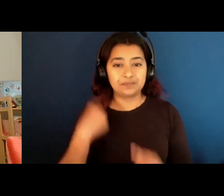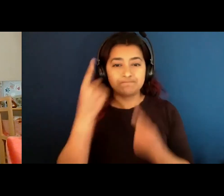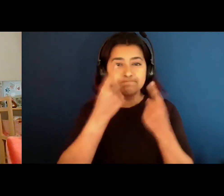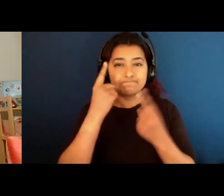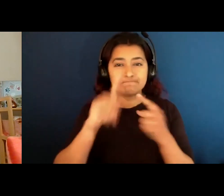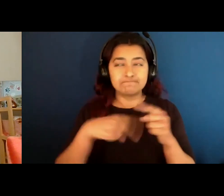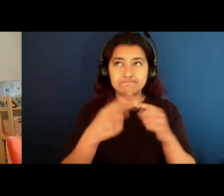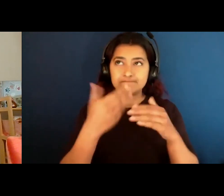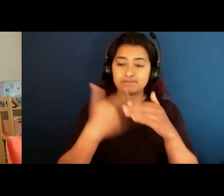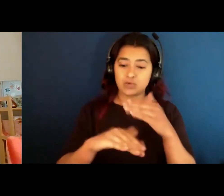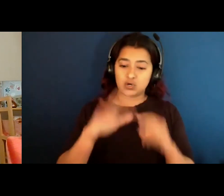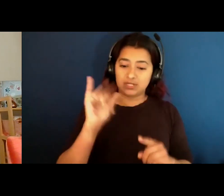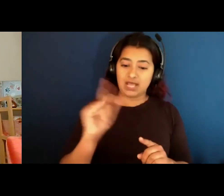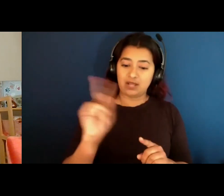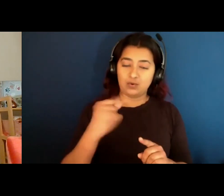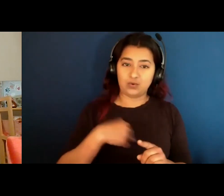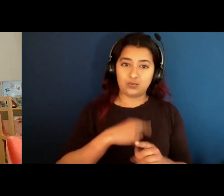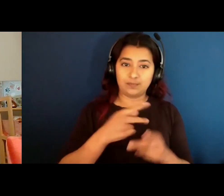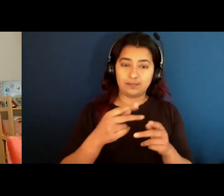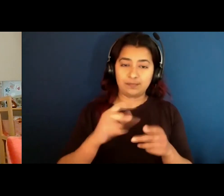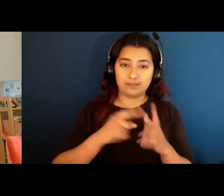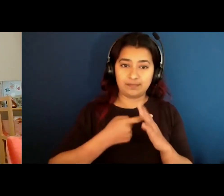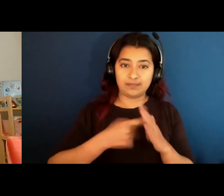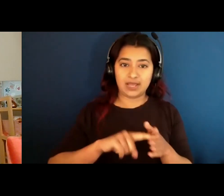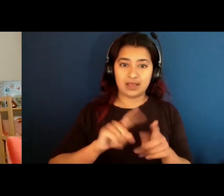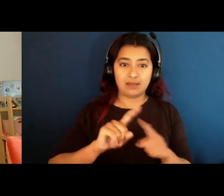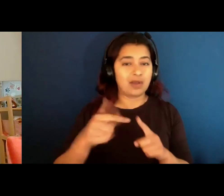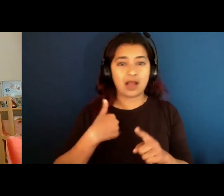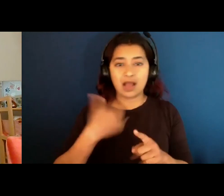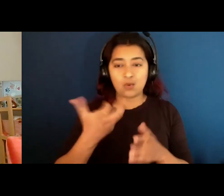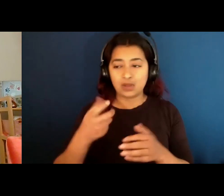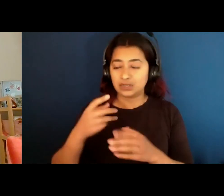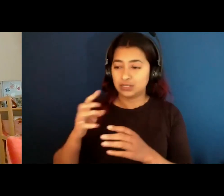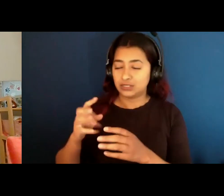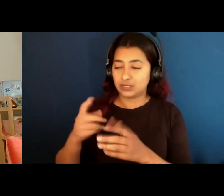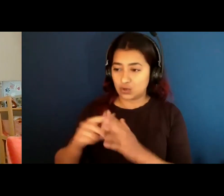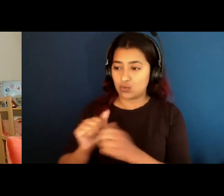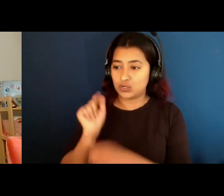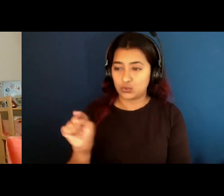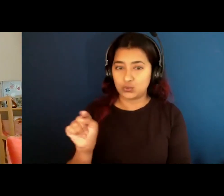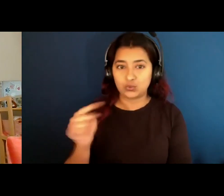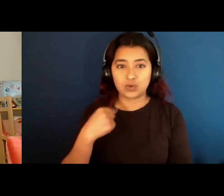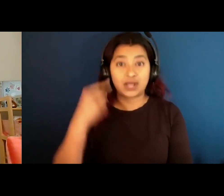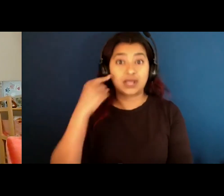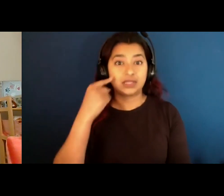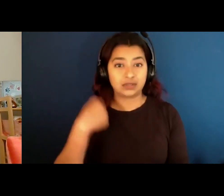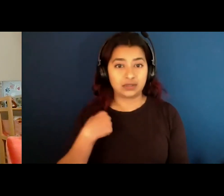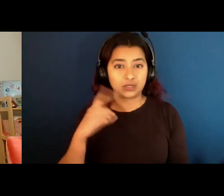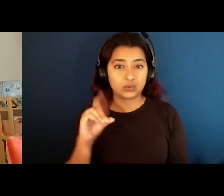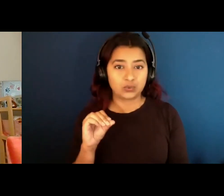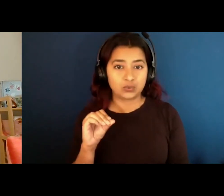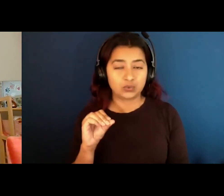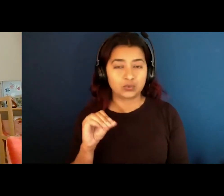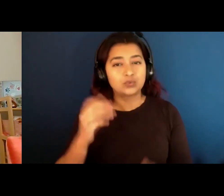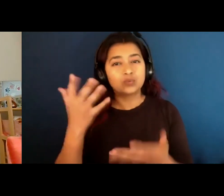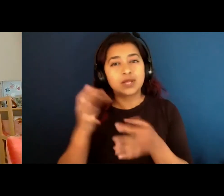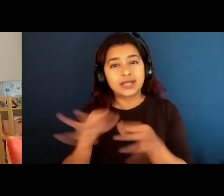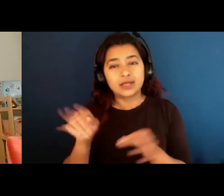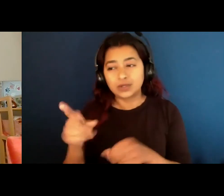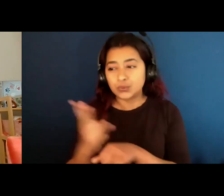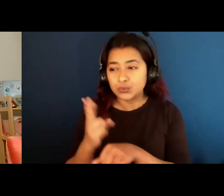birth as the place we begin, but I want to begin with you. I think I do. What language did you